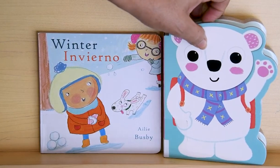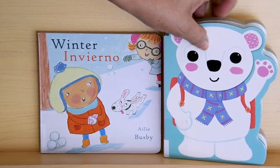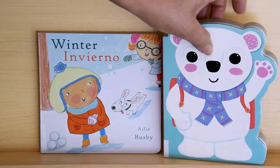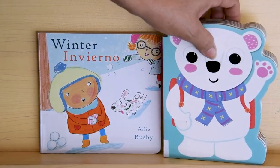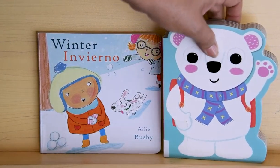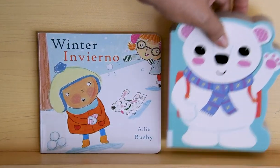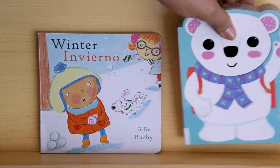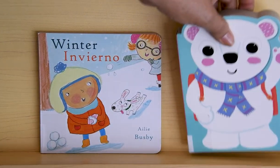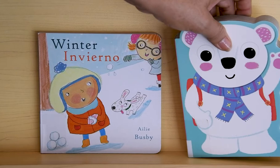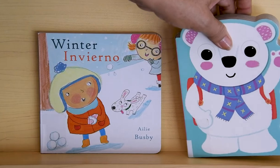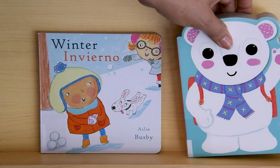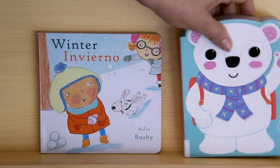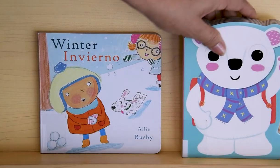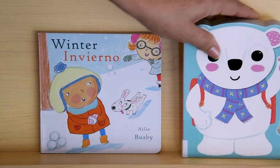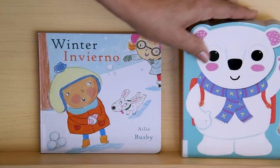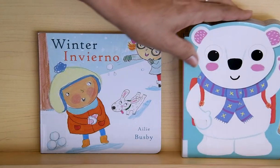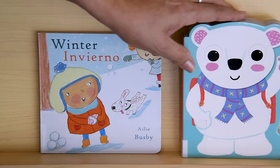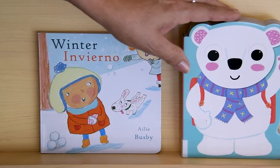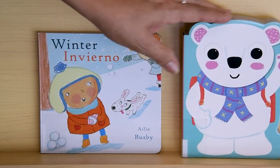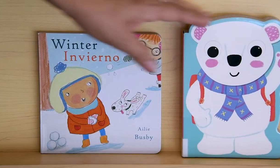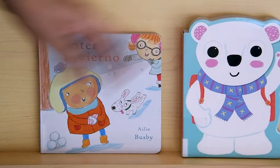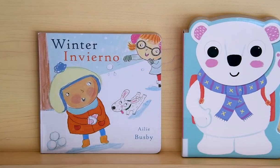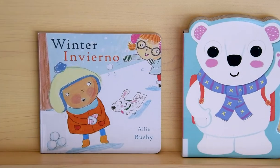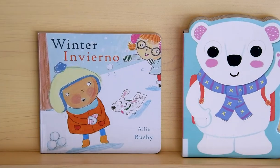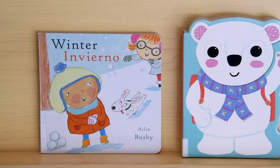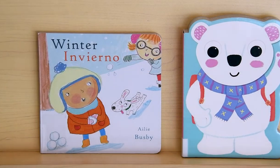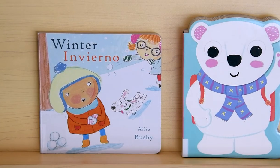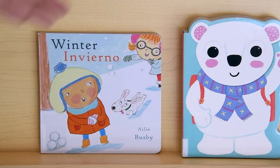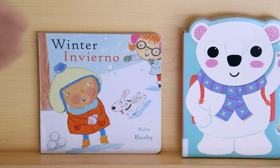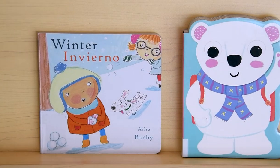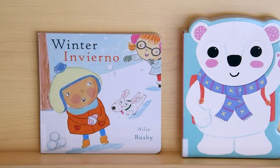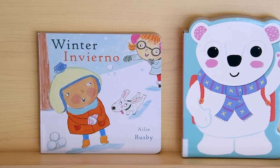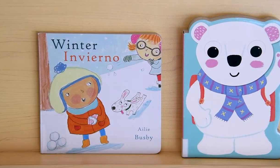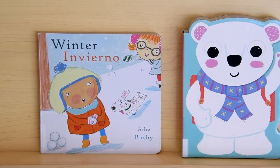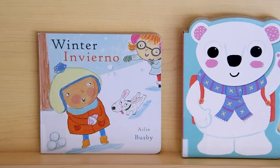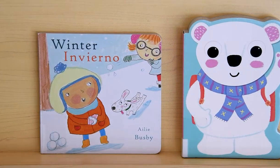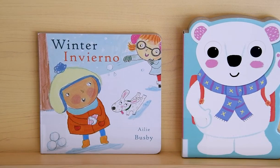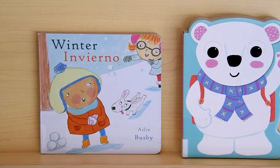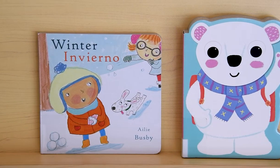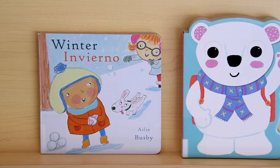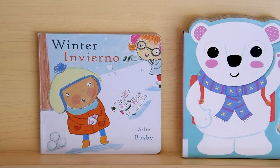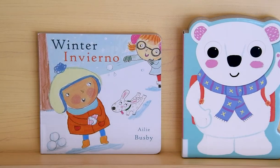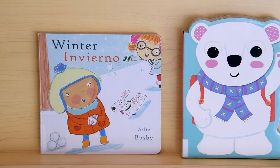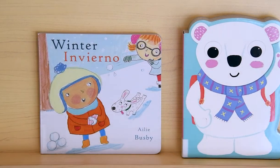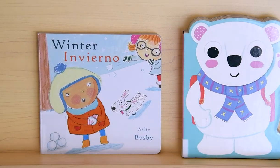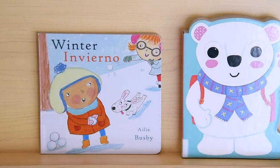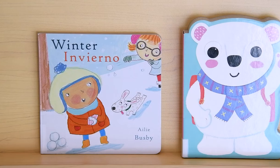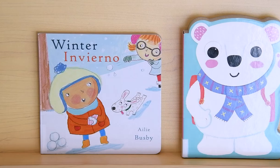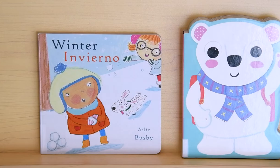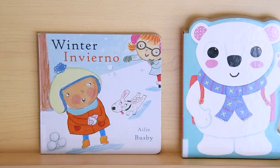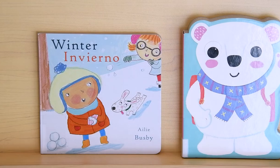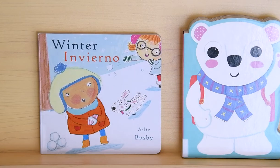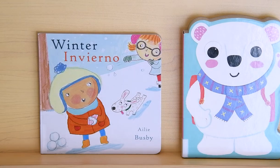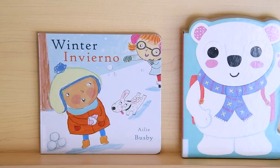But she lost her shovel. So you will help her find it and build that in the North